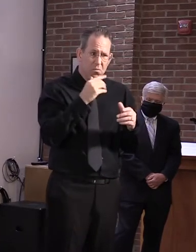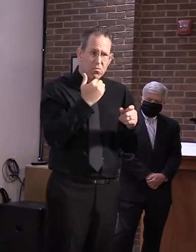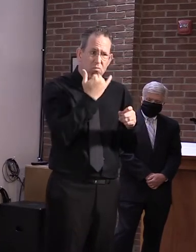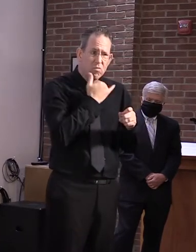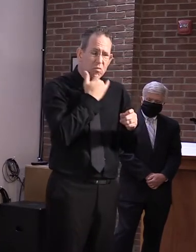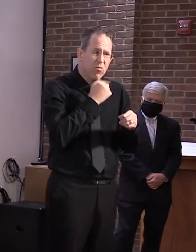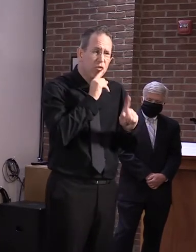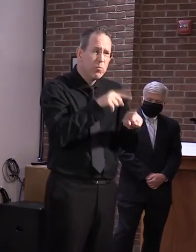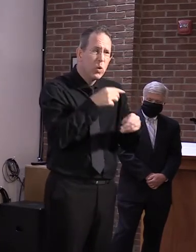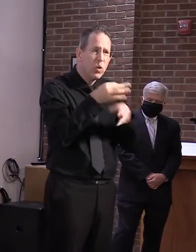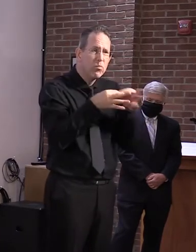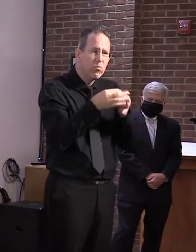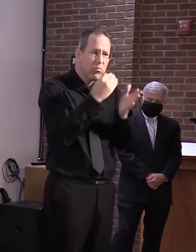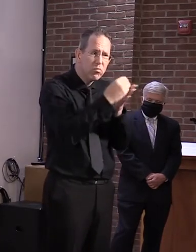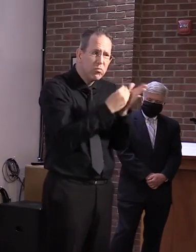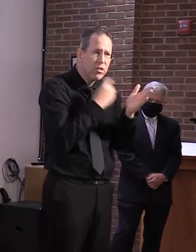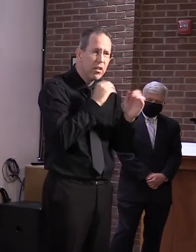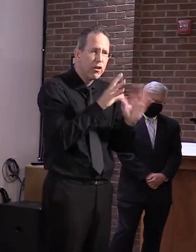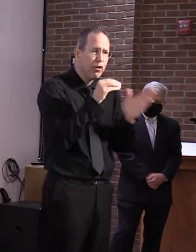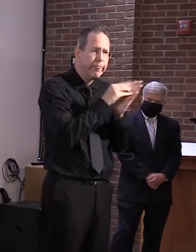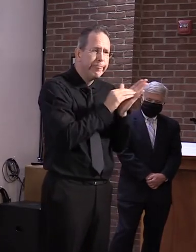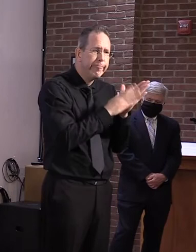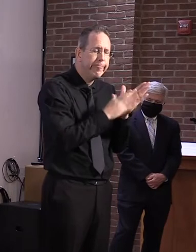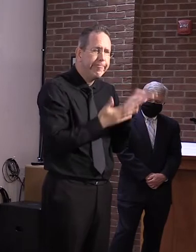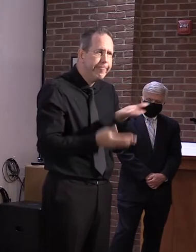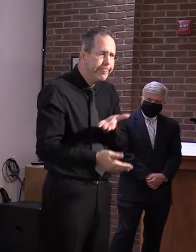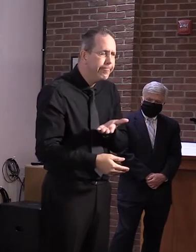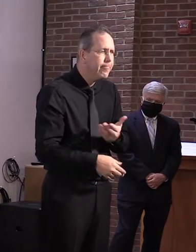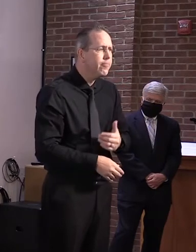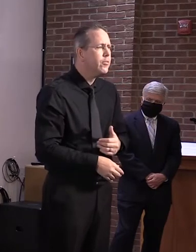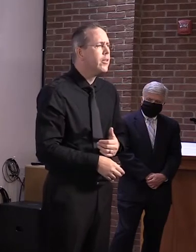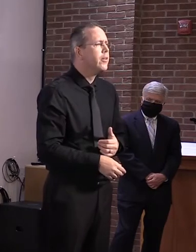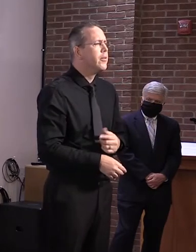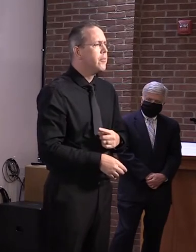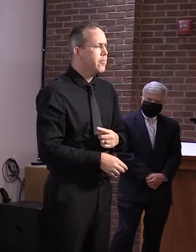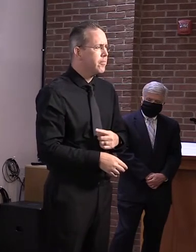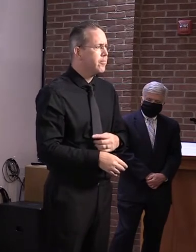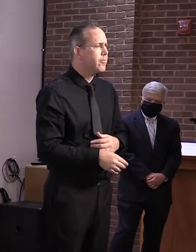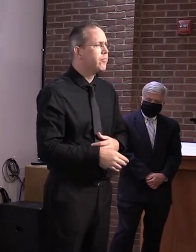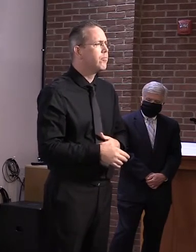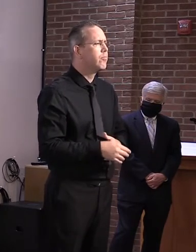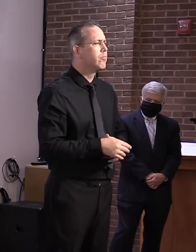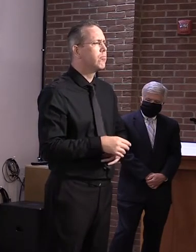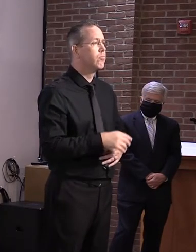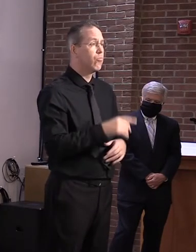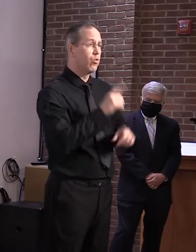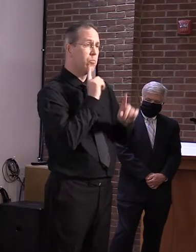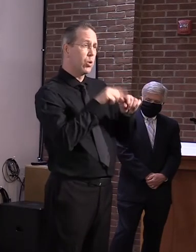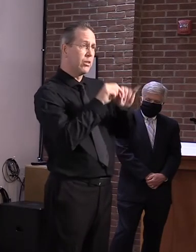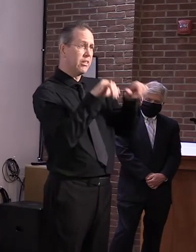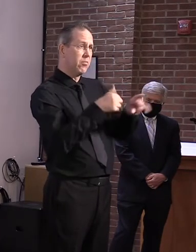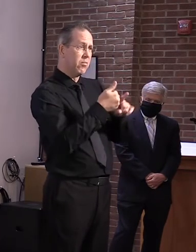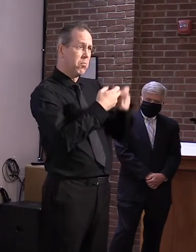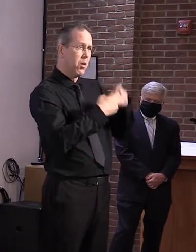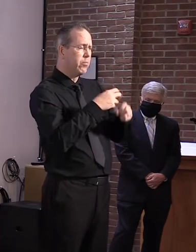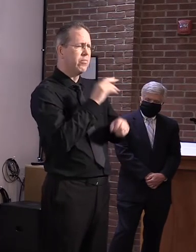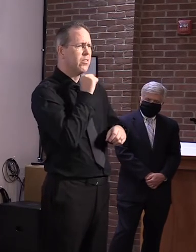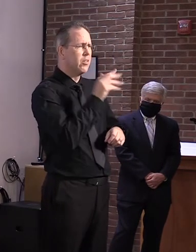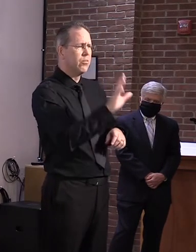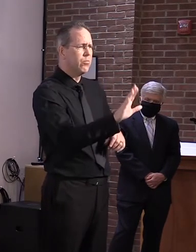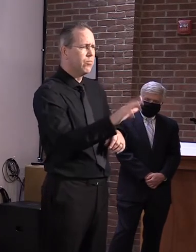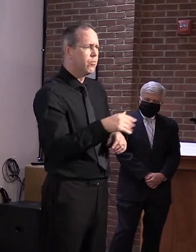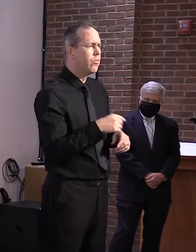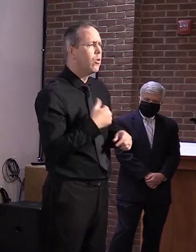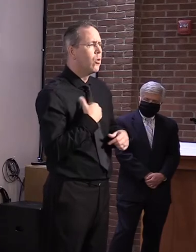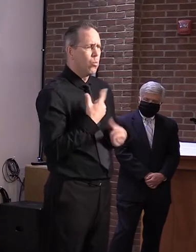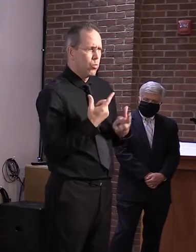No, I appreciate the question. I wouldn't say there's a problem in the reporting system. In our communications, which are now going out twice a week, we're going out daily to all